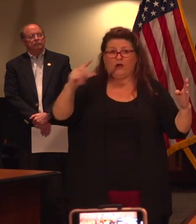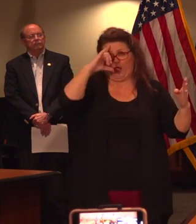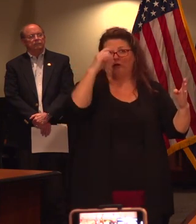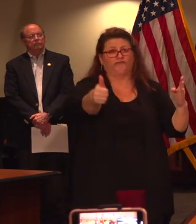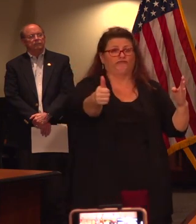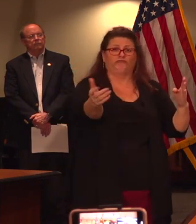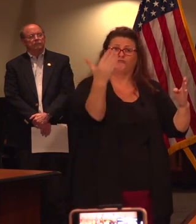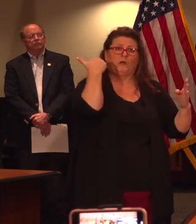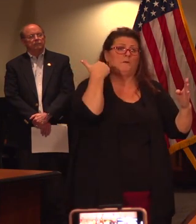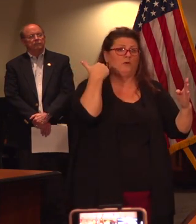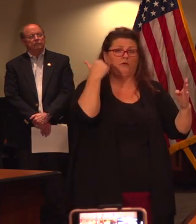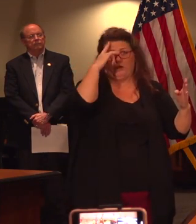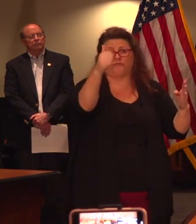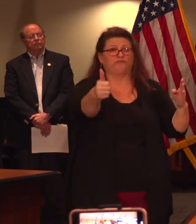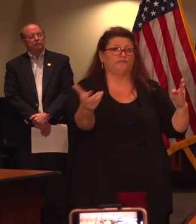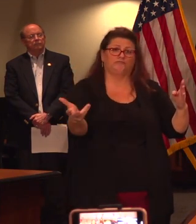would